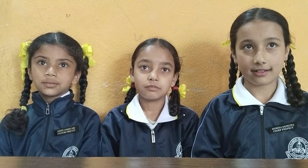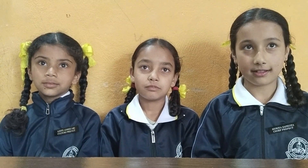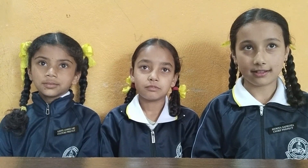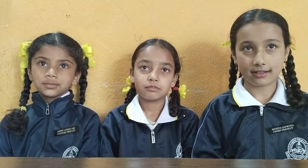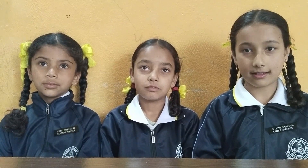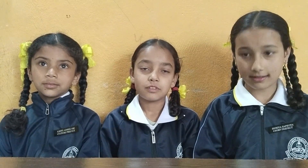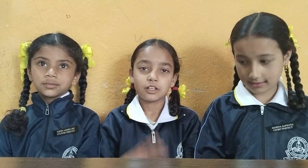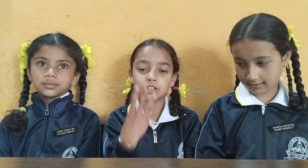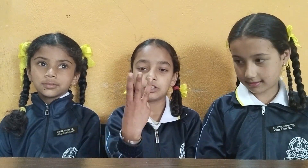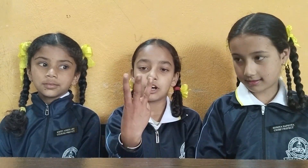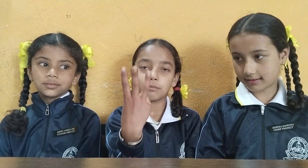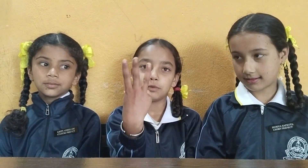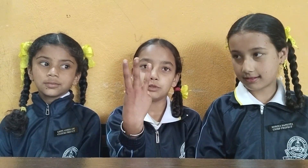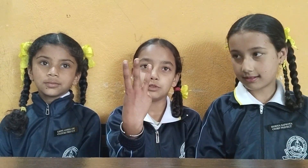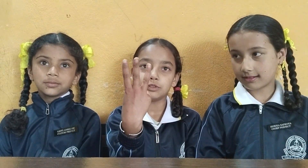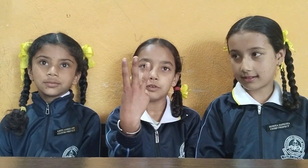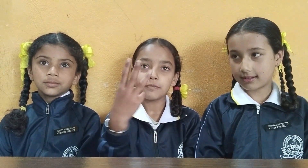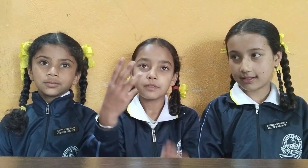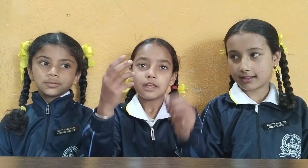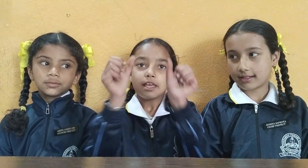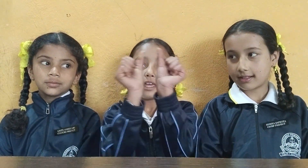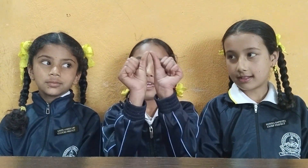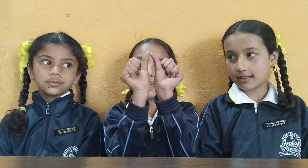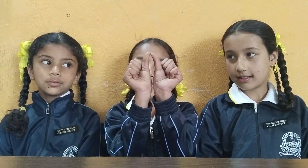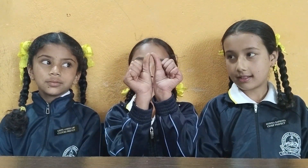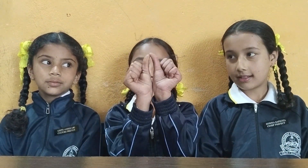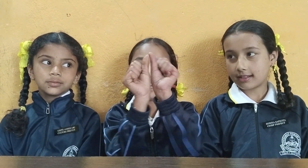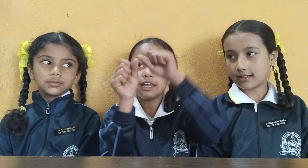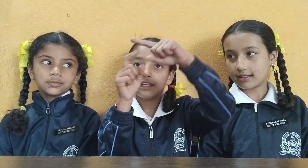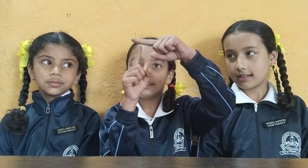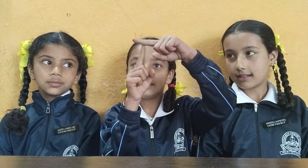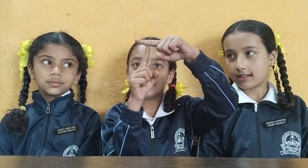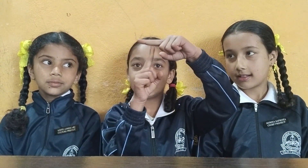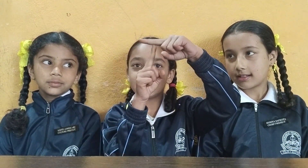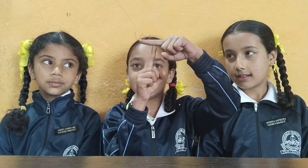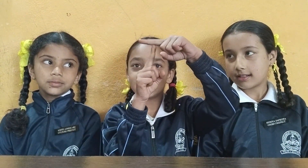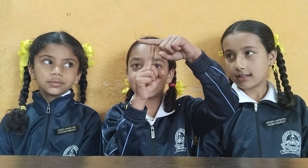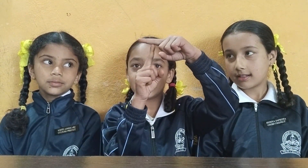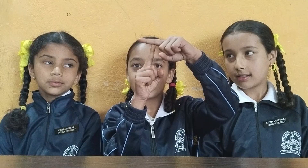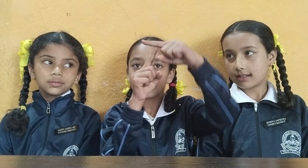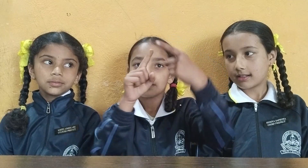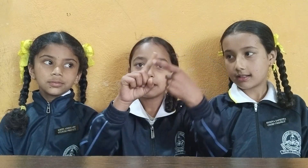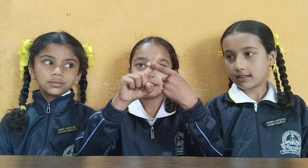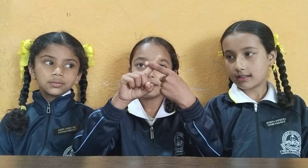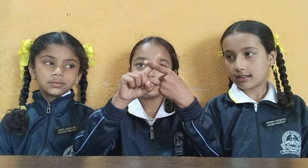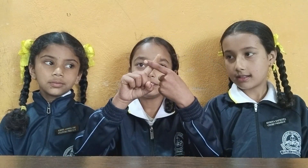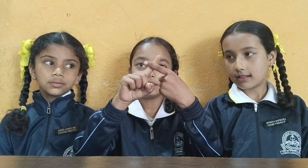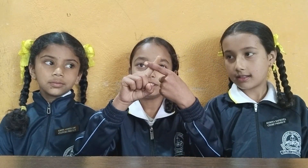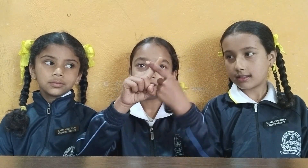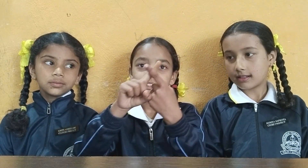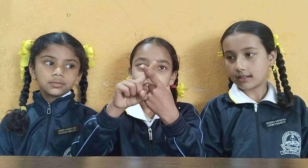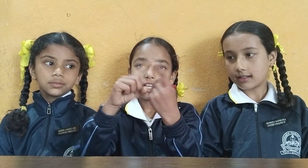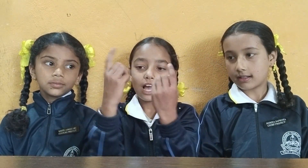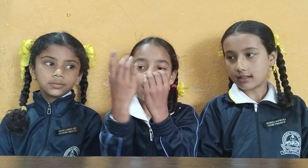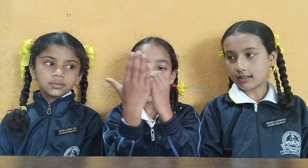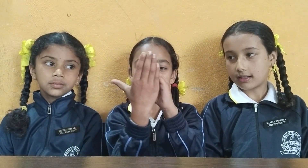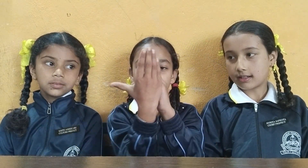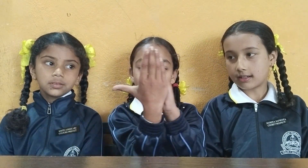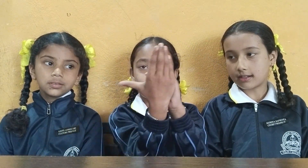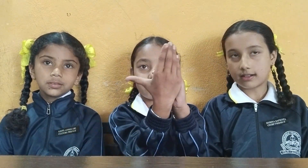water w-a-t-e-r